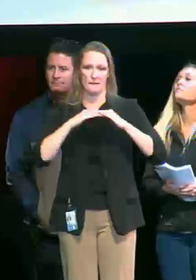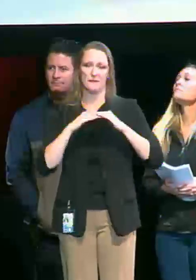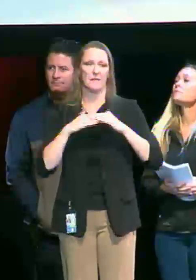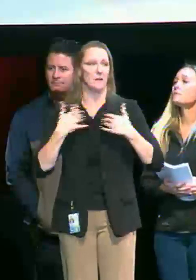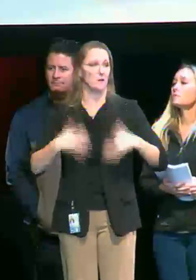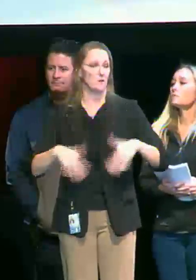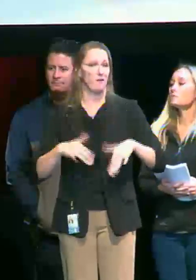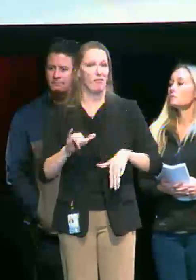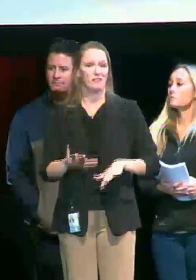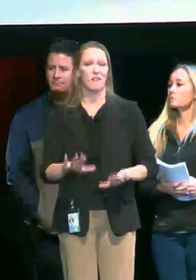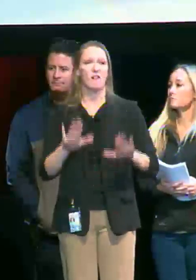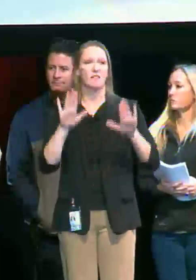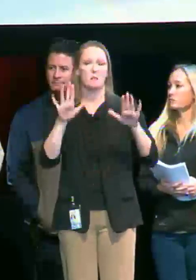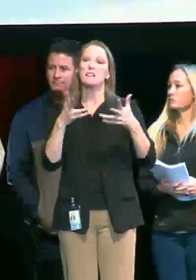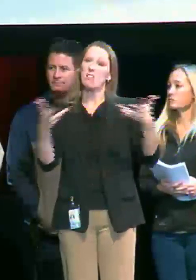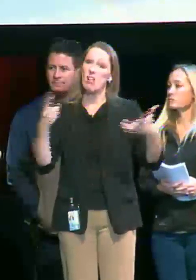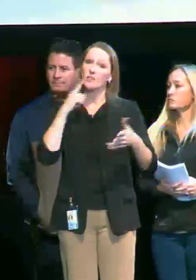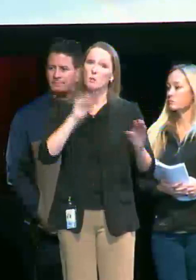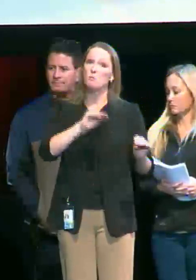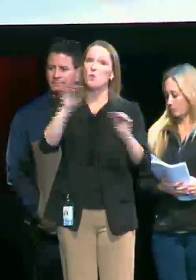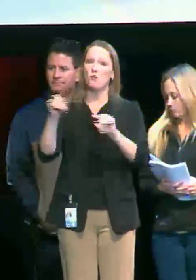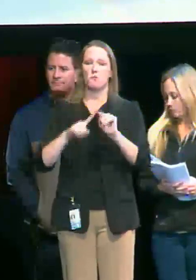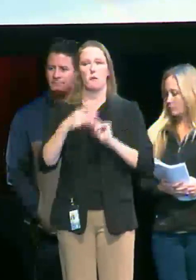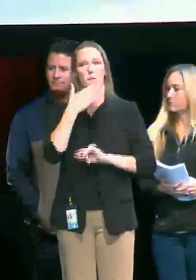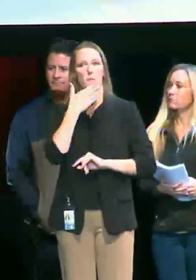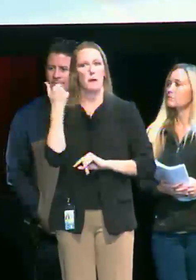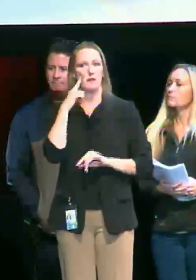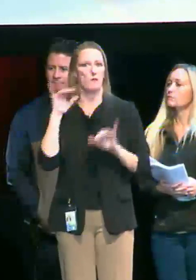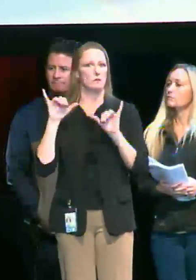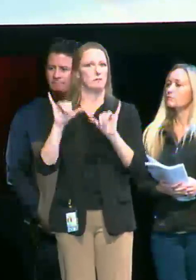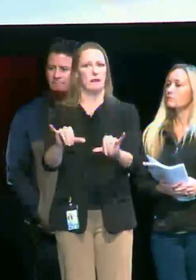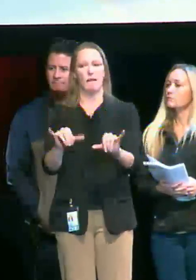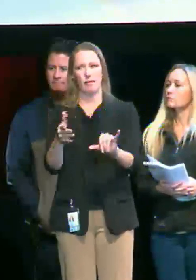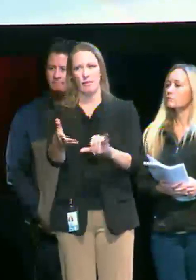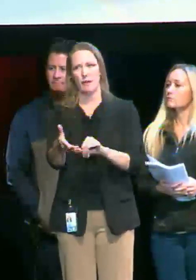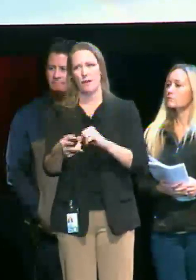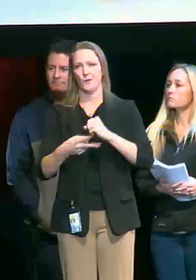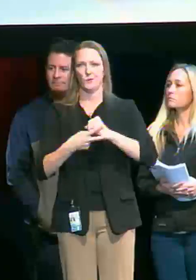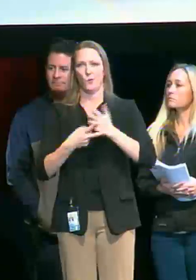It's a lot to move, but it's better to have it stored there. And then,